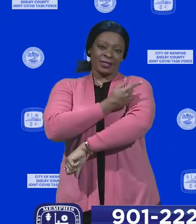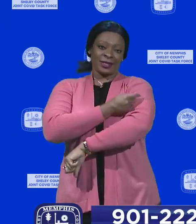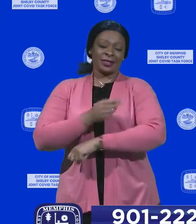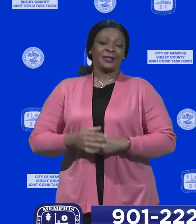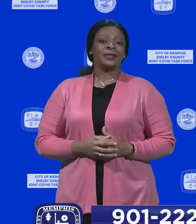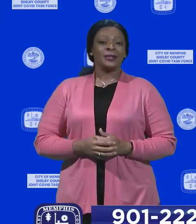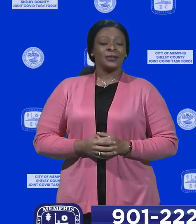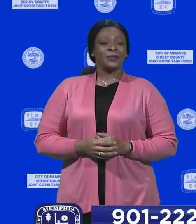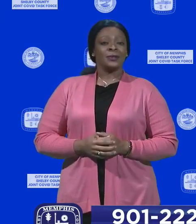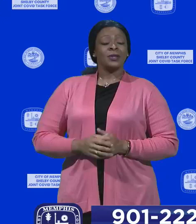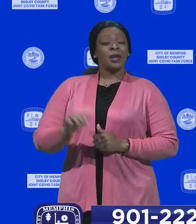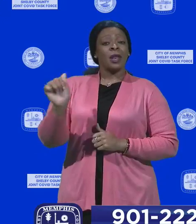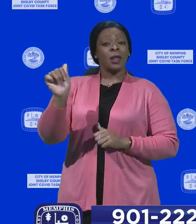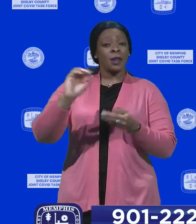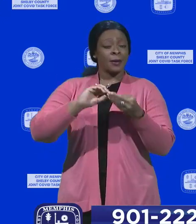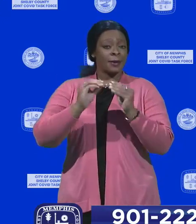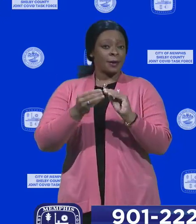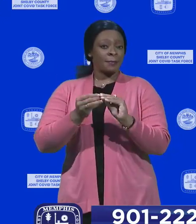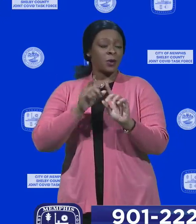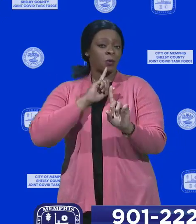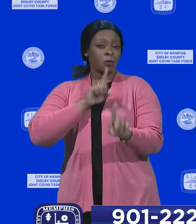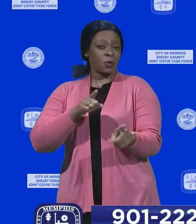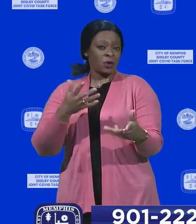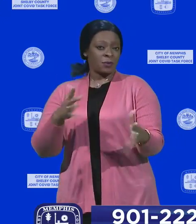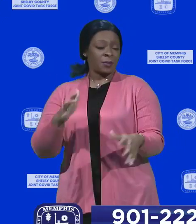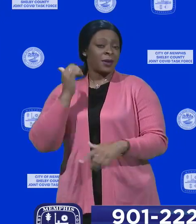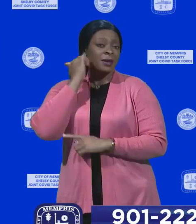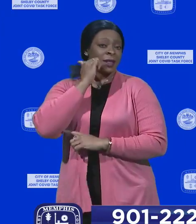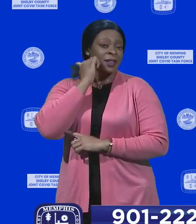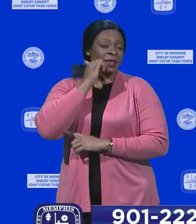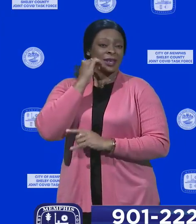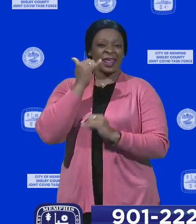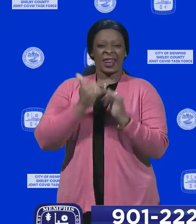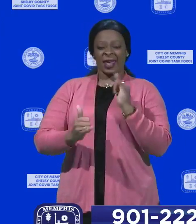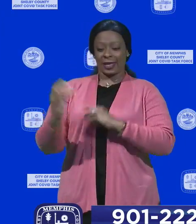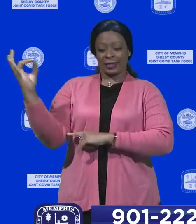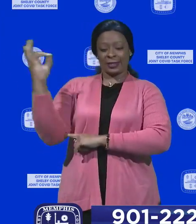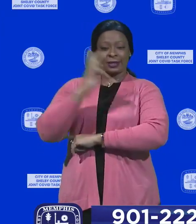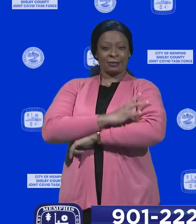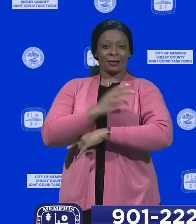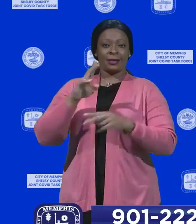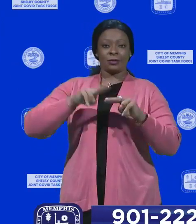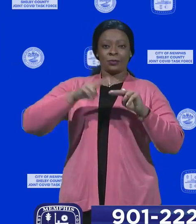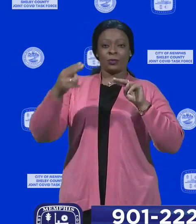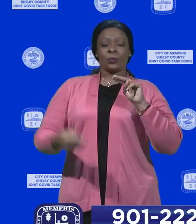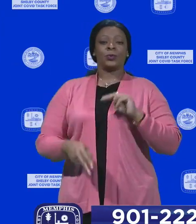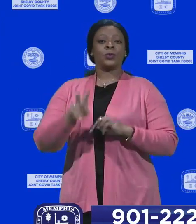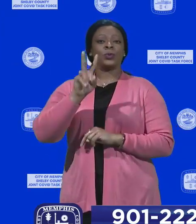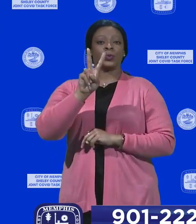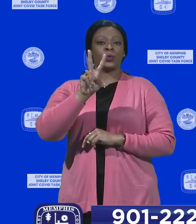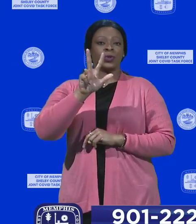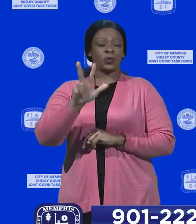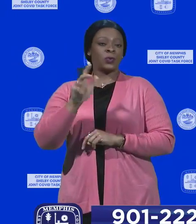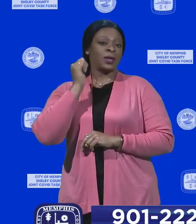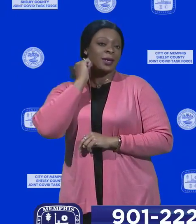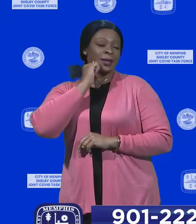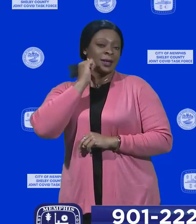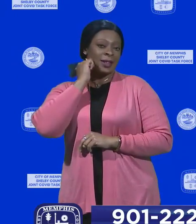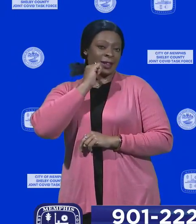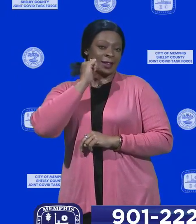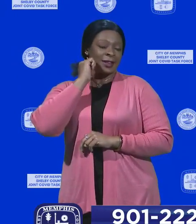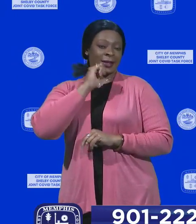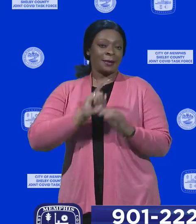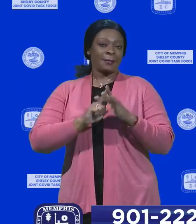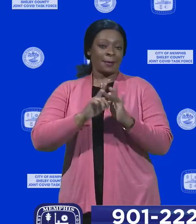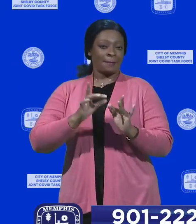And our average number of cases being reported per day over the last 7 days has now dropped to 23 cases per day.